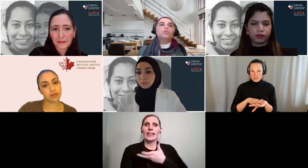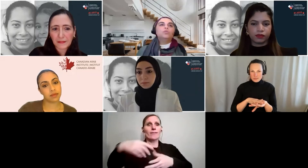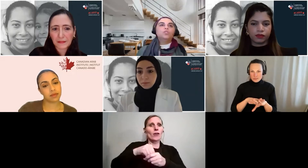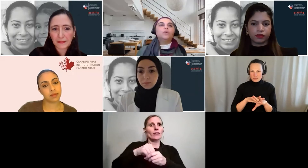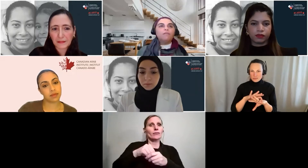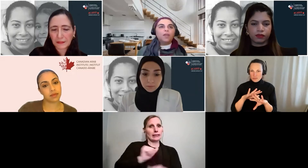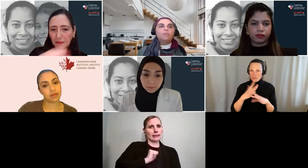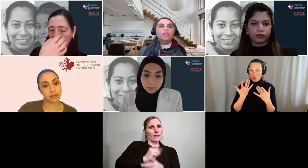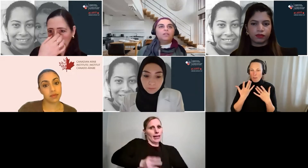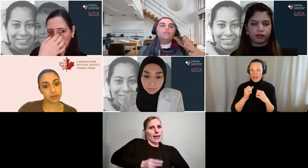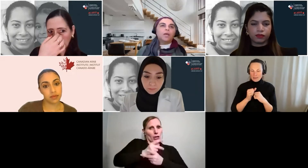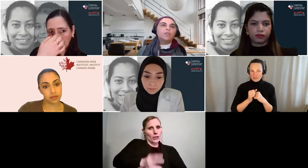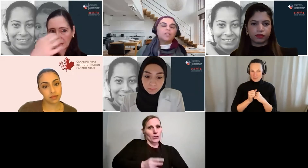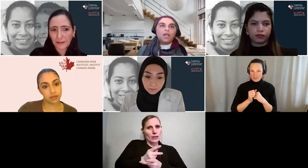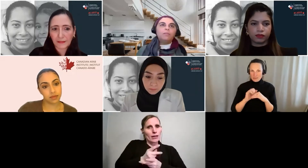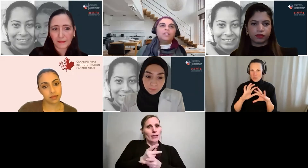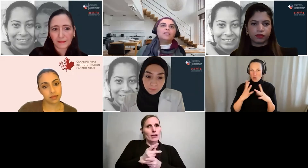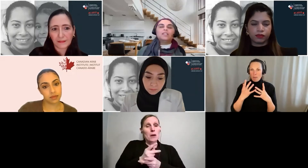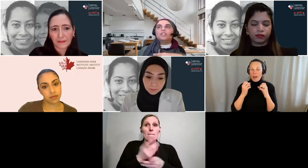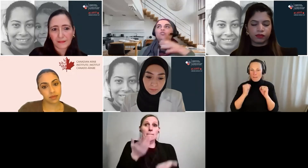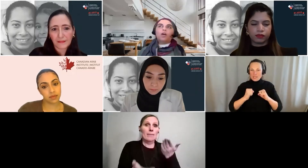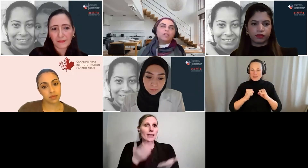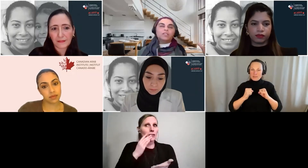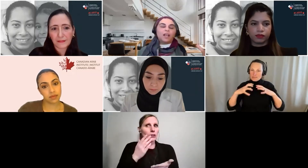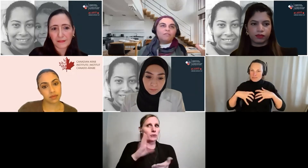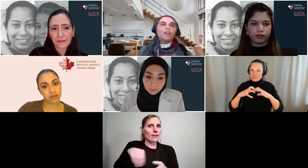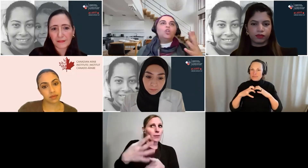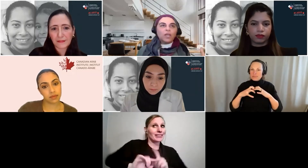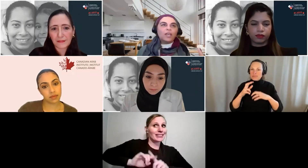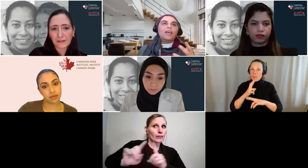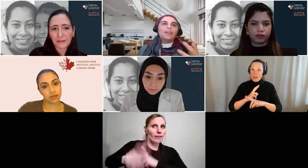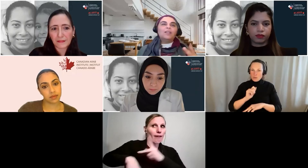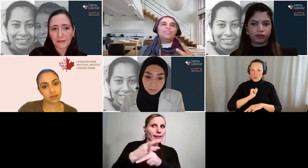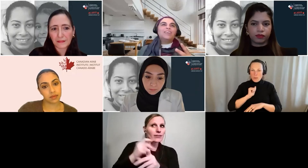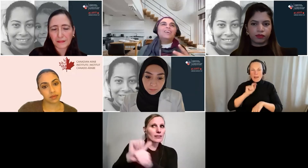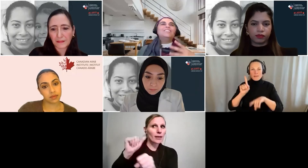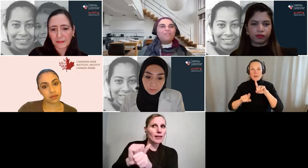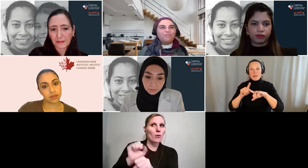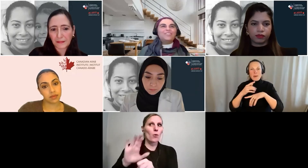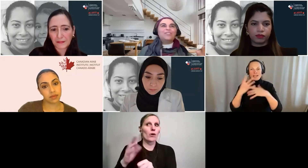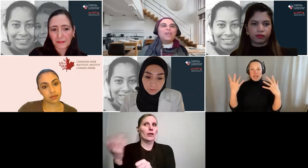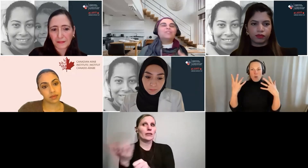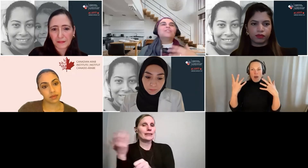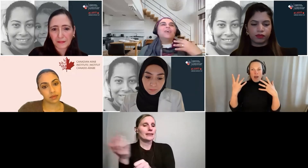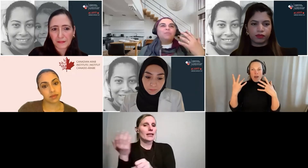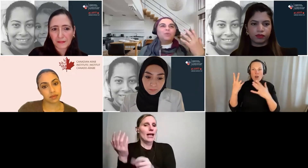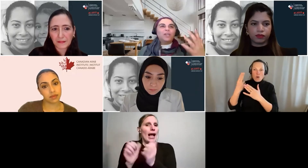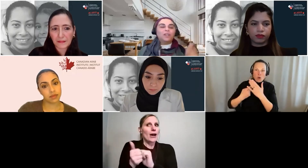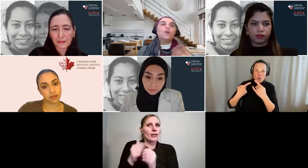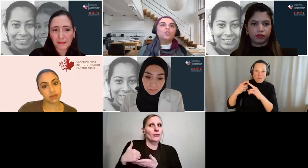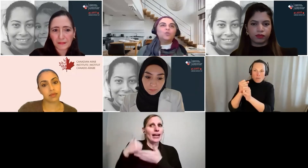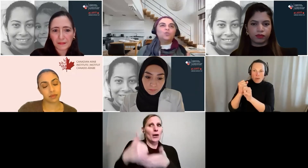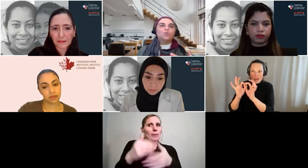Do you give them different types of assignment? Is the job itself looking a little bit different to be able to help you